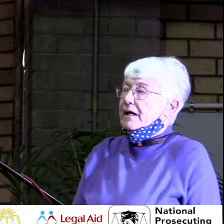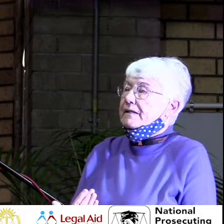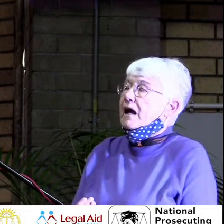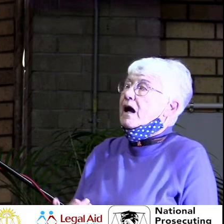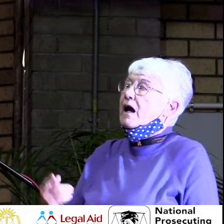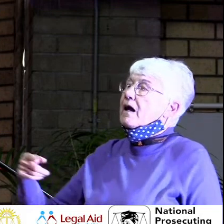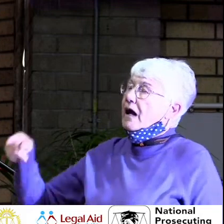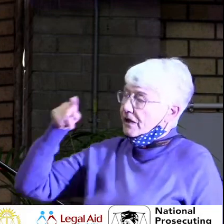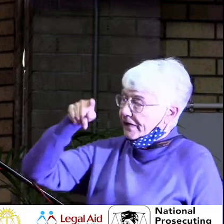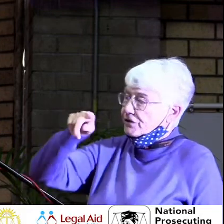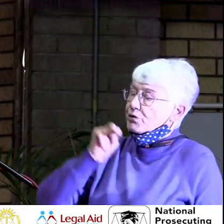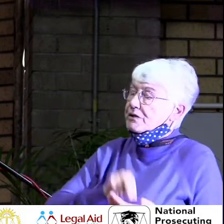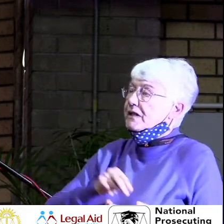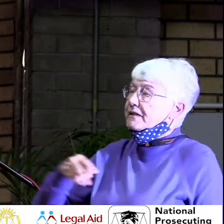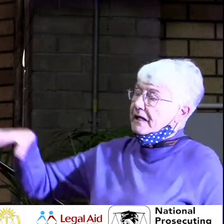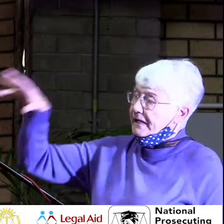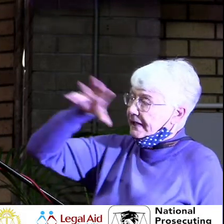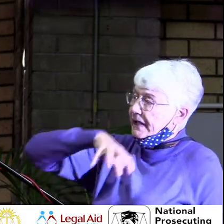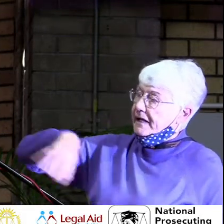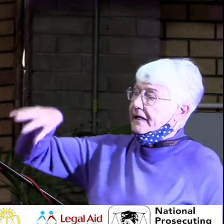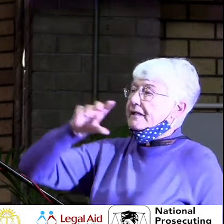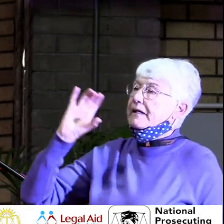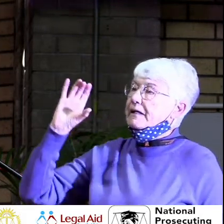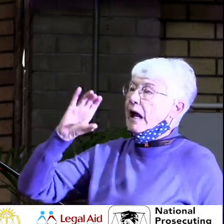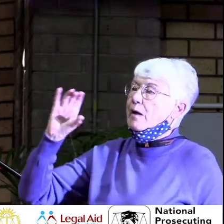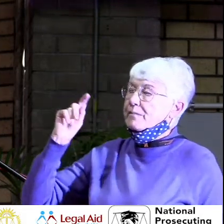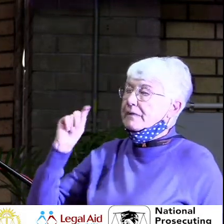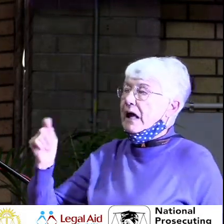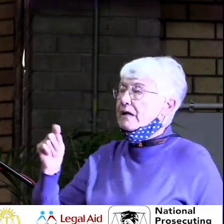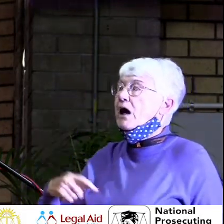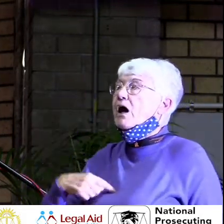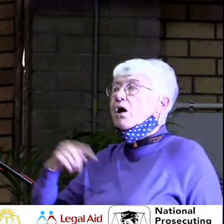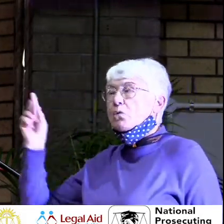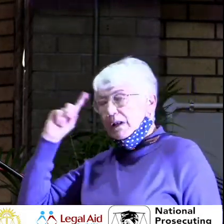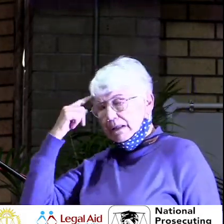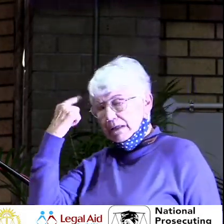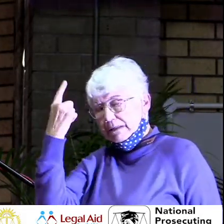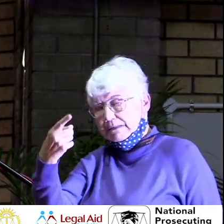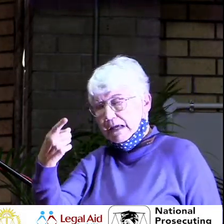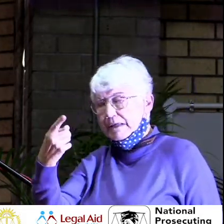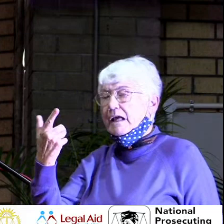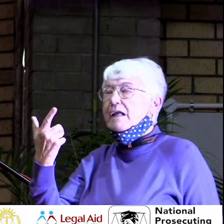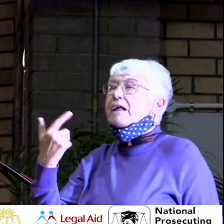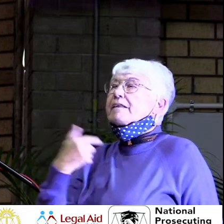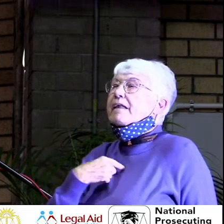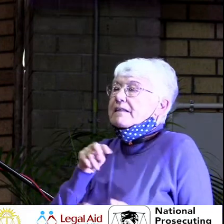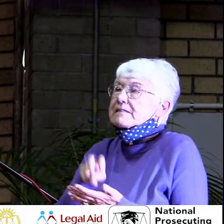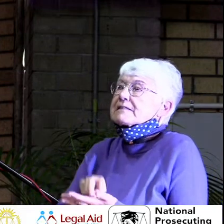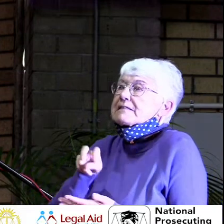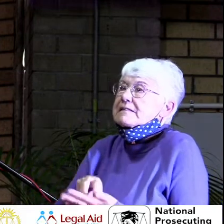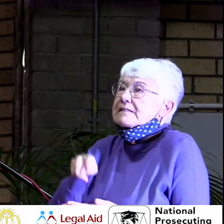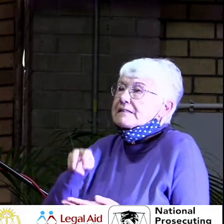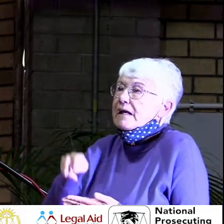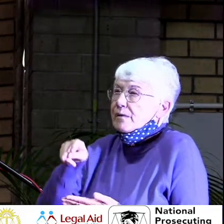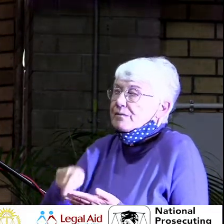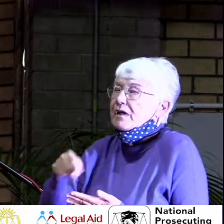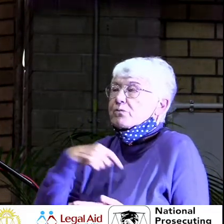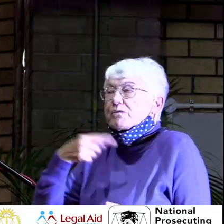and we'll work on a plan. And as the team comes back, they will let you know about the steps that we'll be taking going